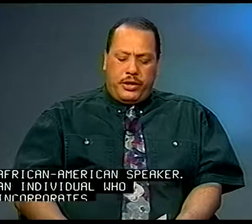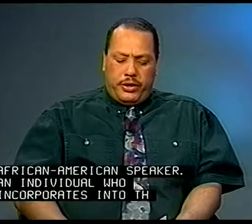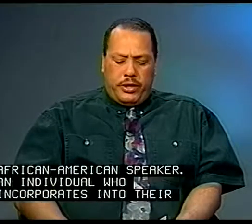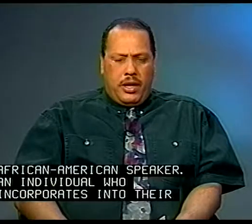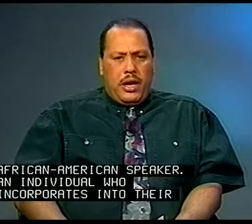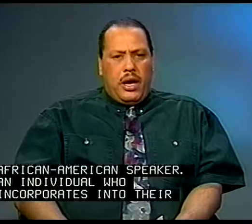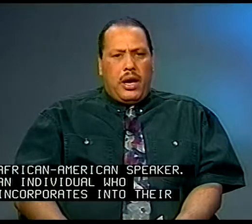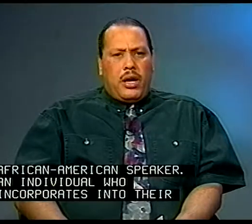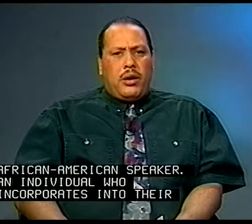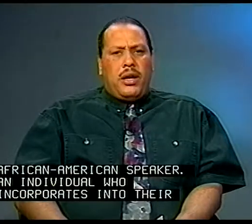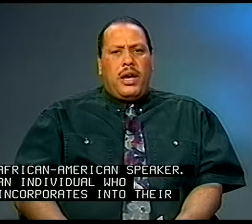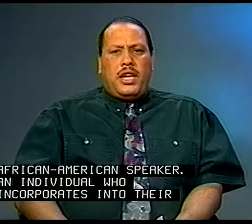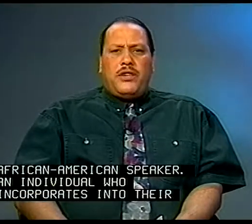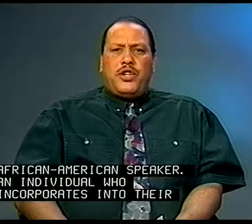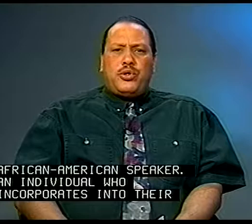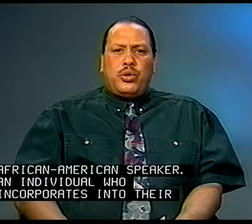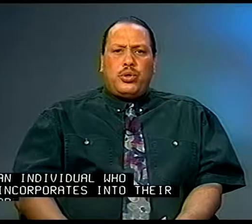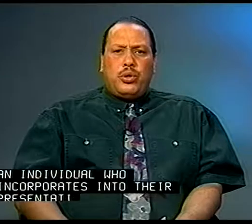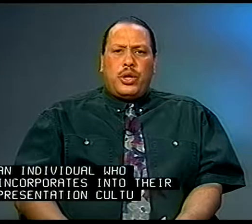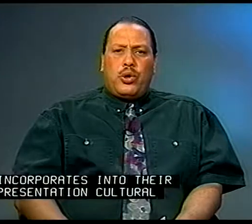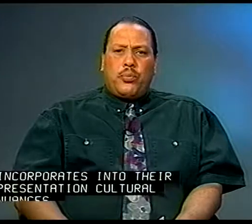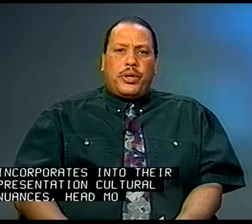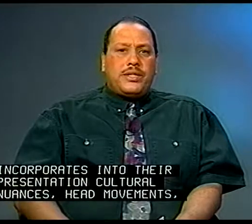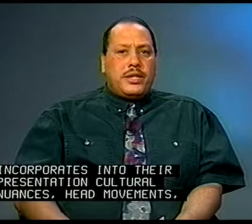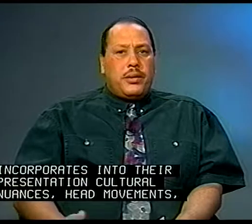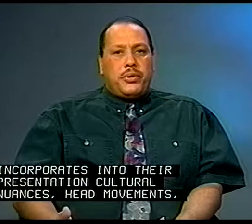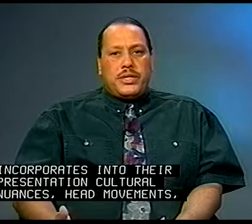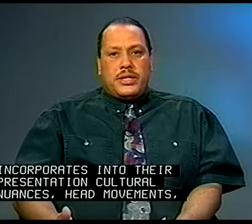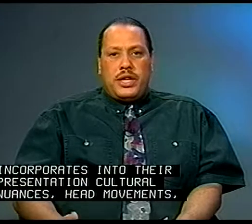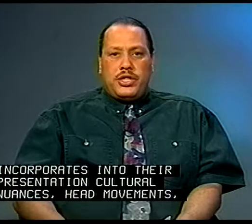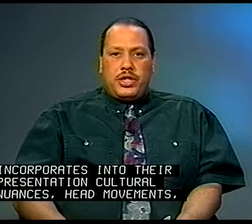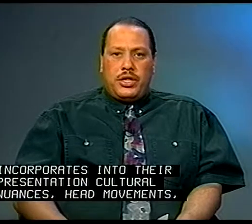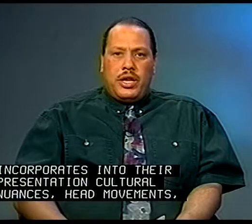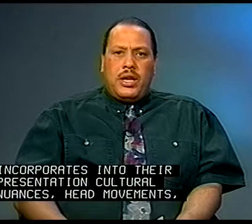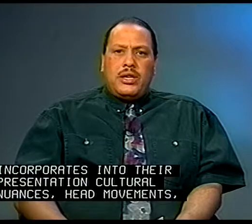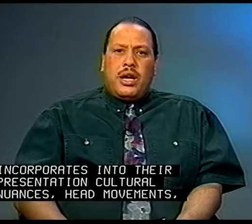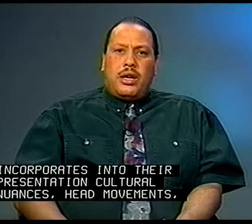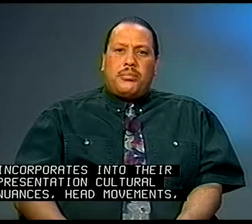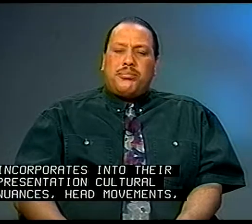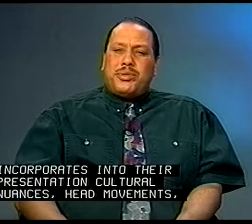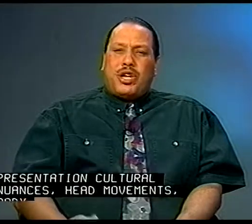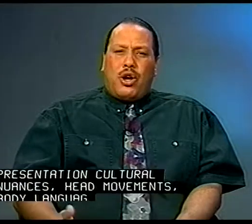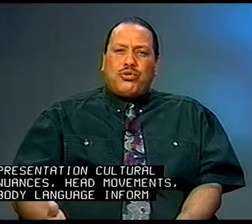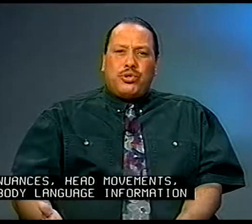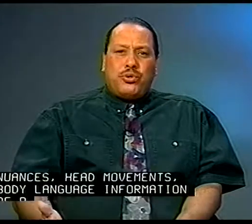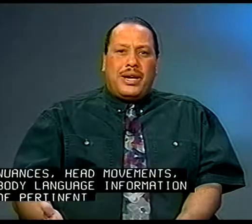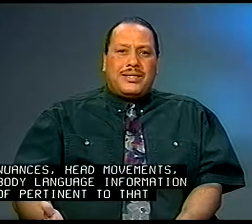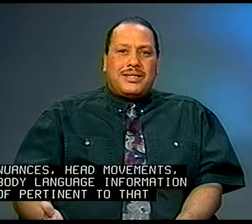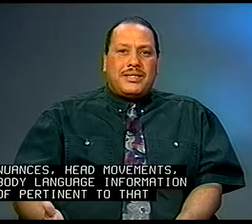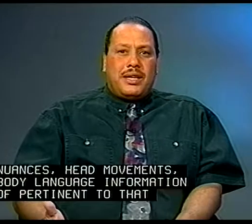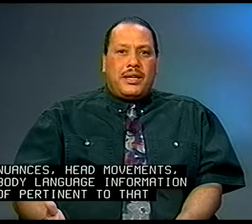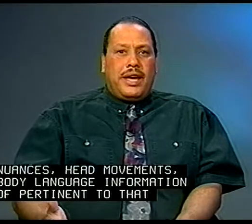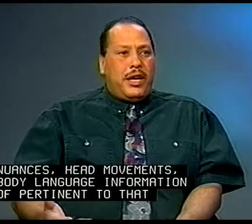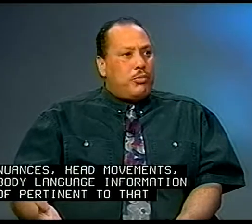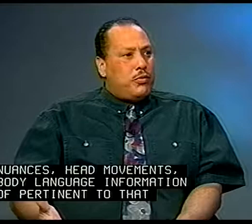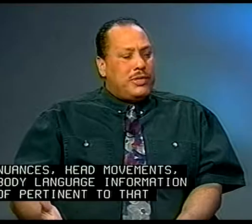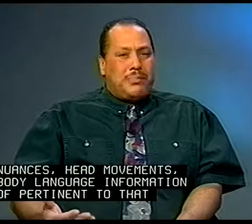speaker, an individual who incorporates in their presentation cultural nuances, head movements,